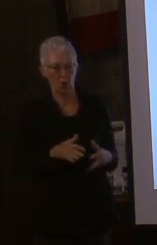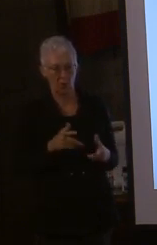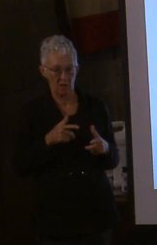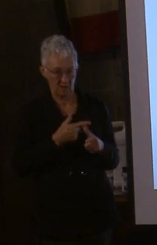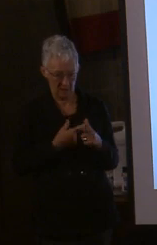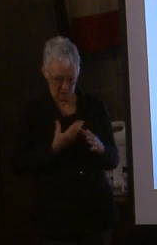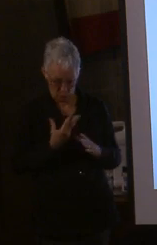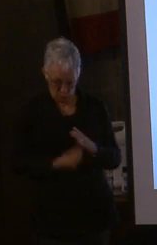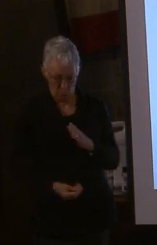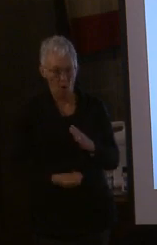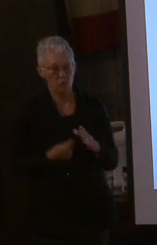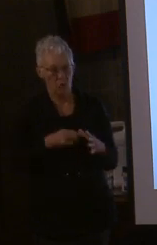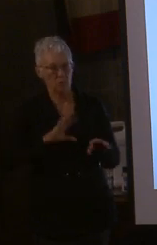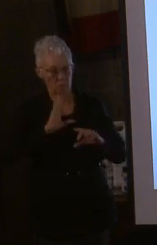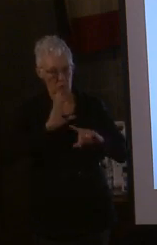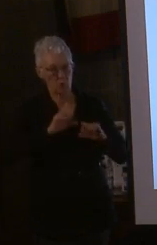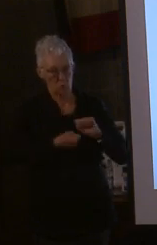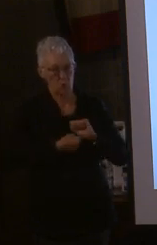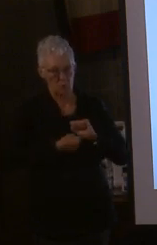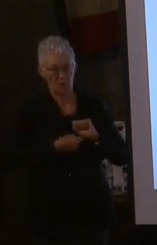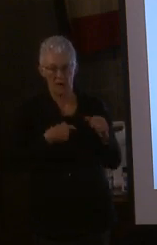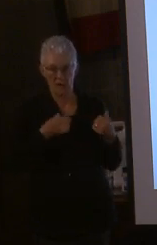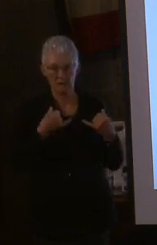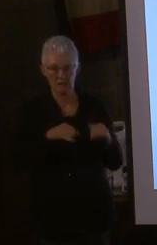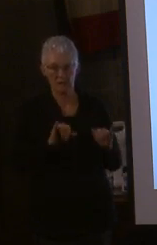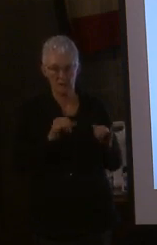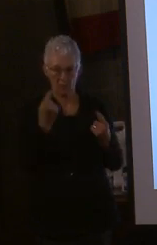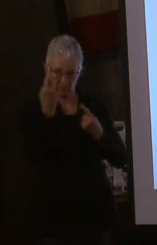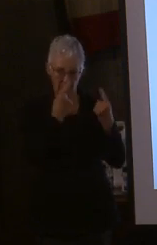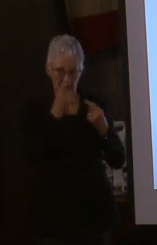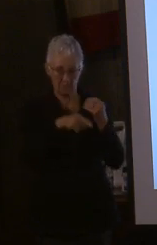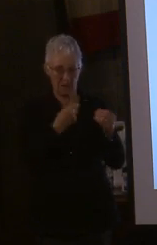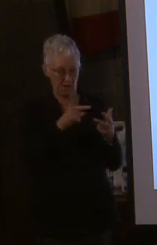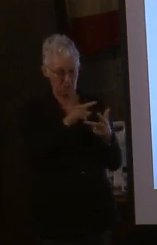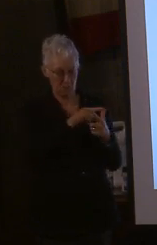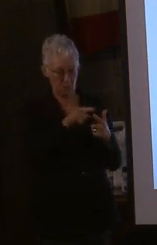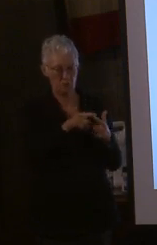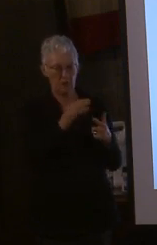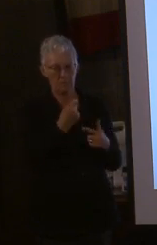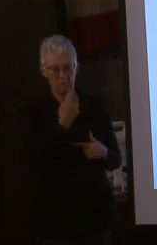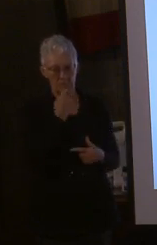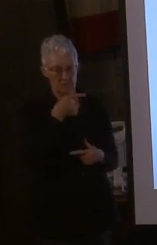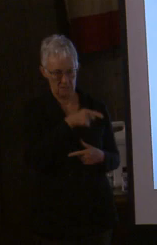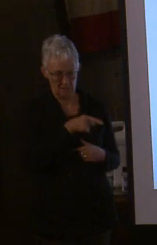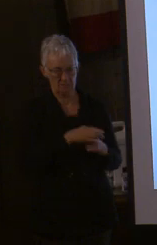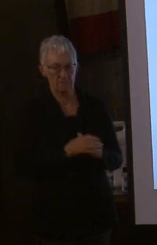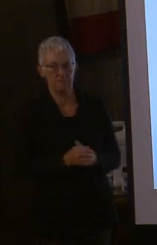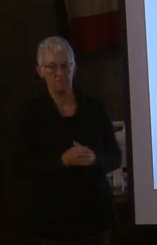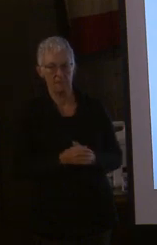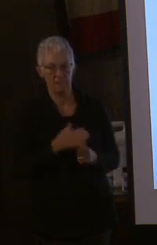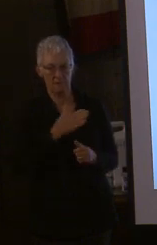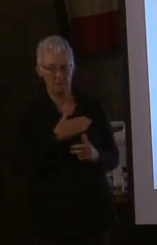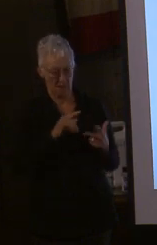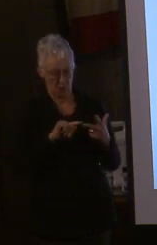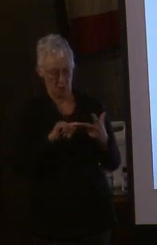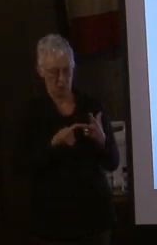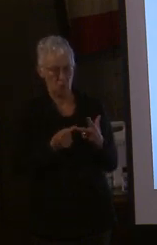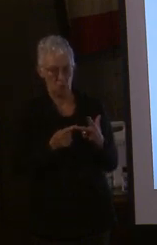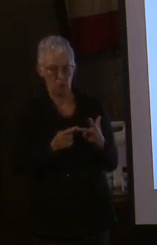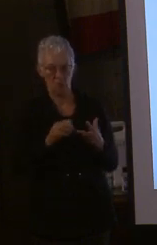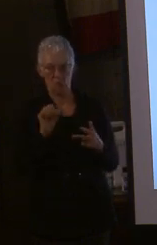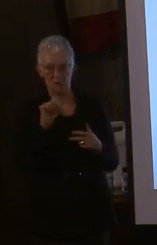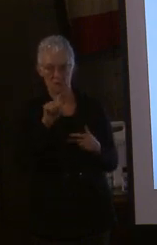losing them. I still think of and miss my sweet babies every day. My third loss was the stillbirth of our son,